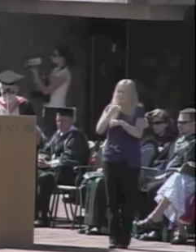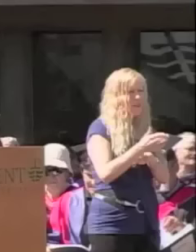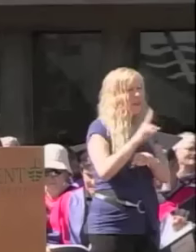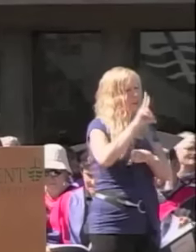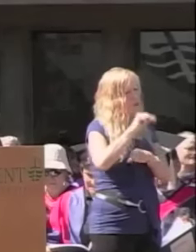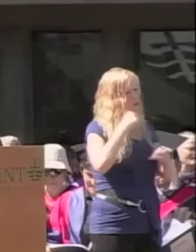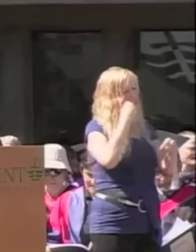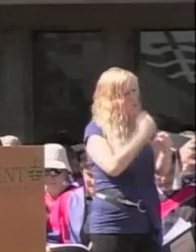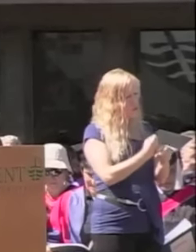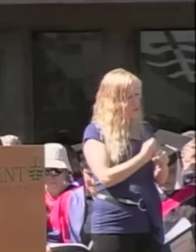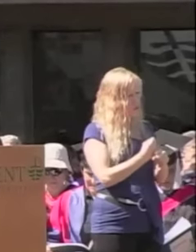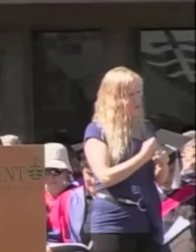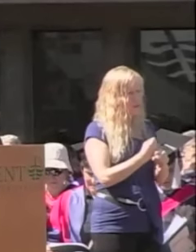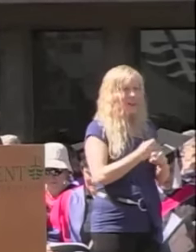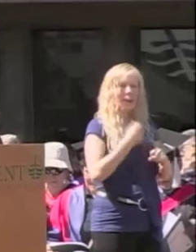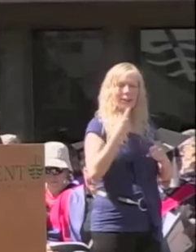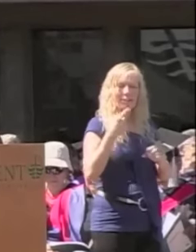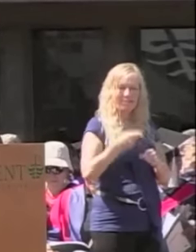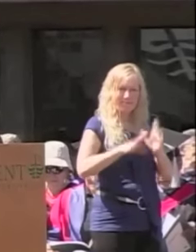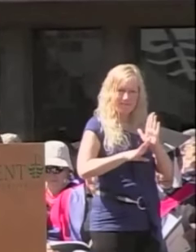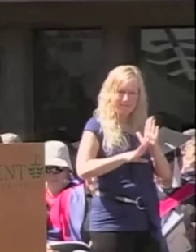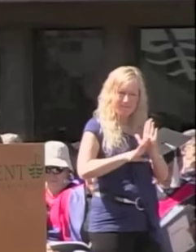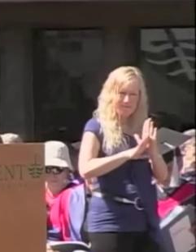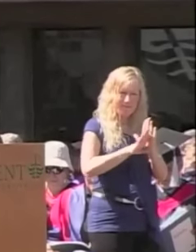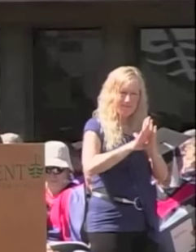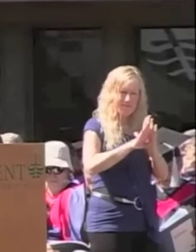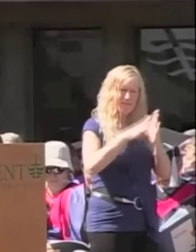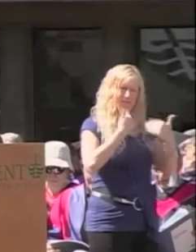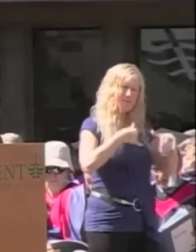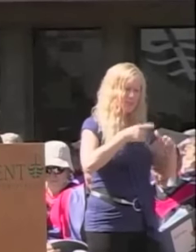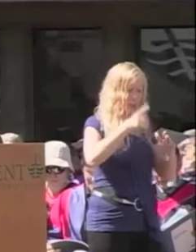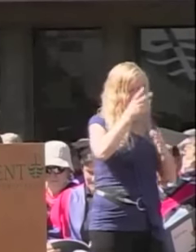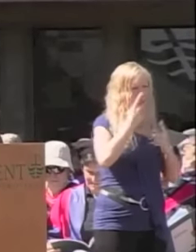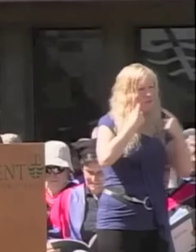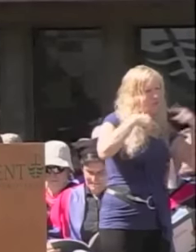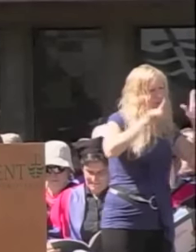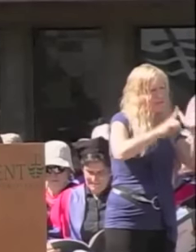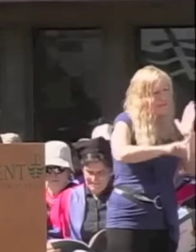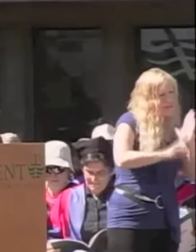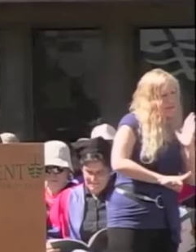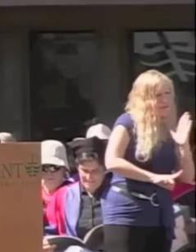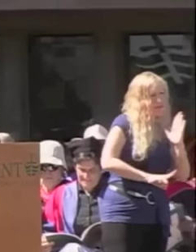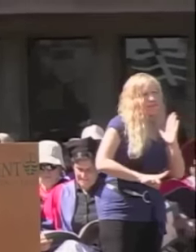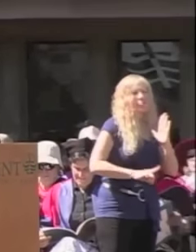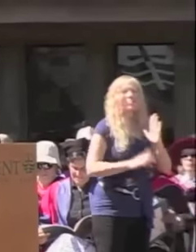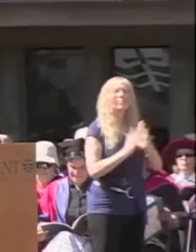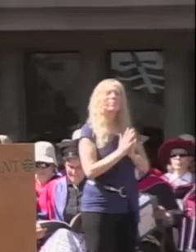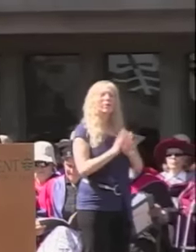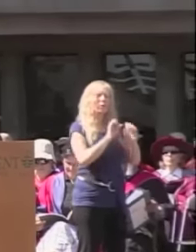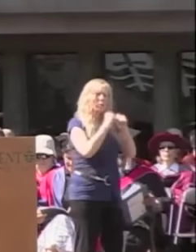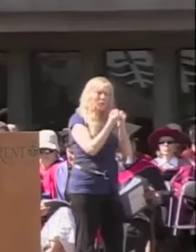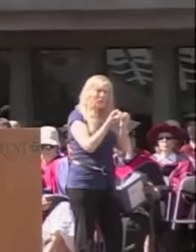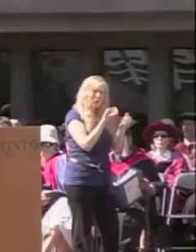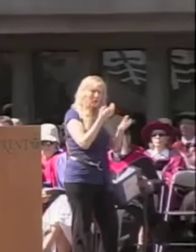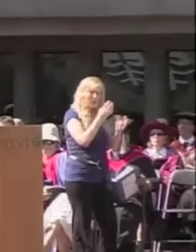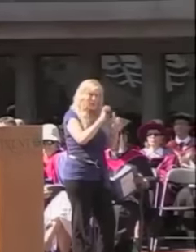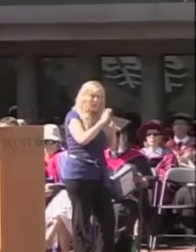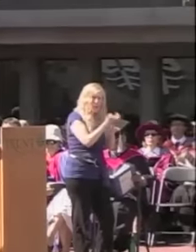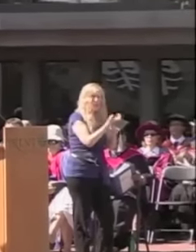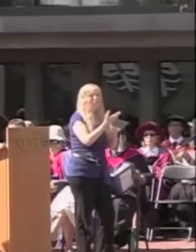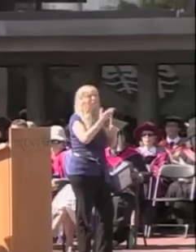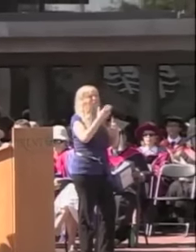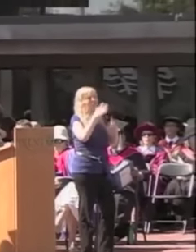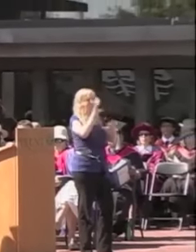Institute, he blossomed into a preeminent researcher on a wide variety of topics such as social ecology, family